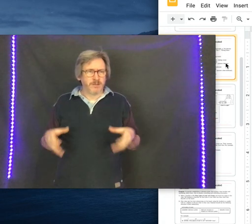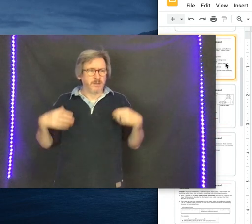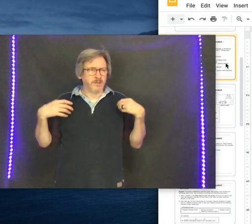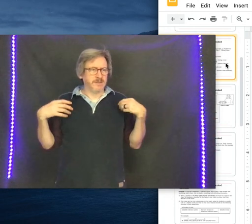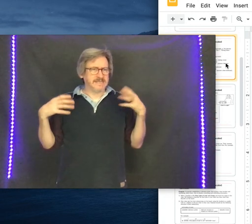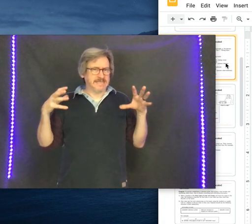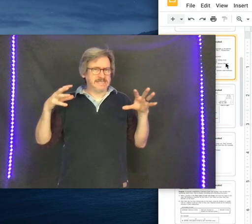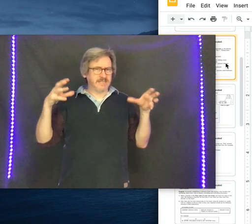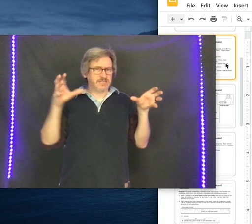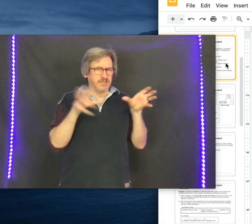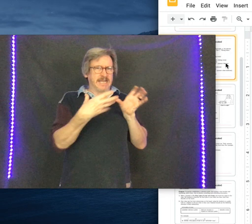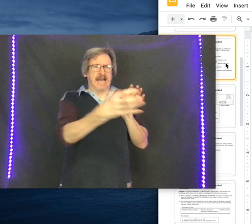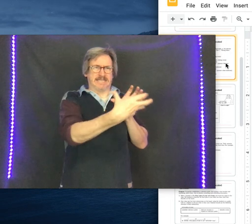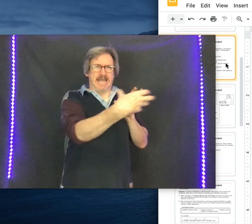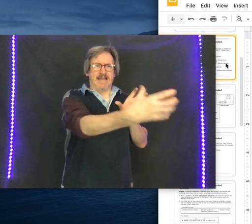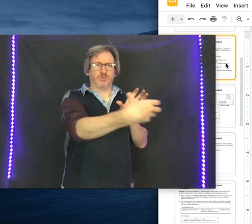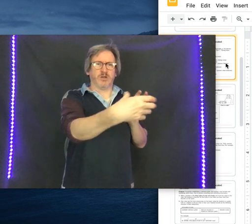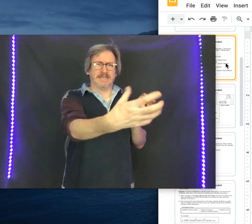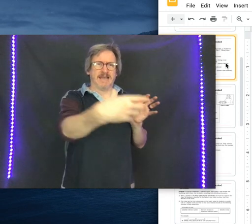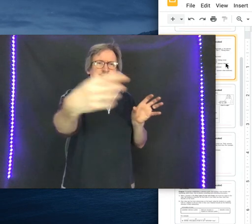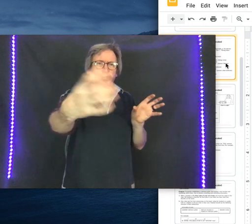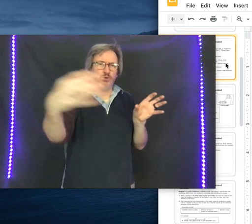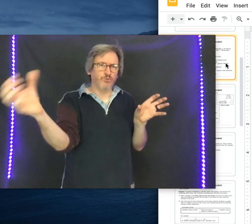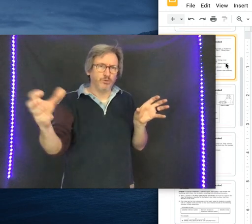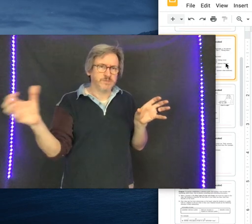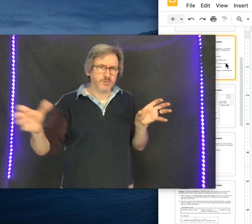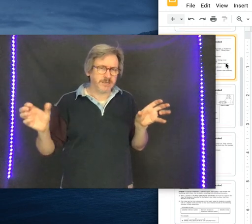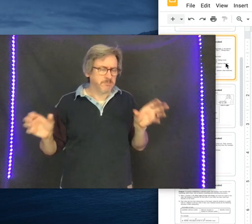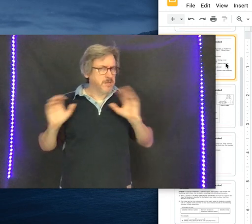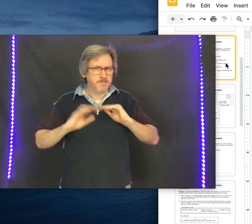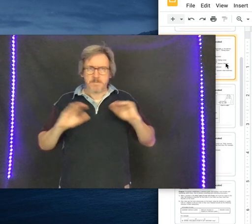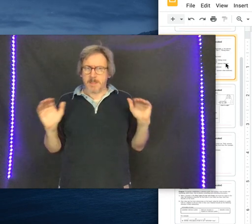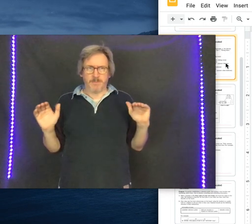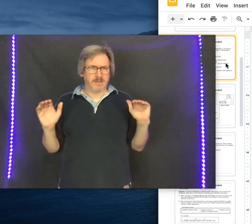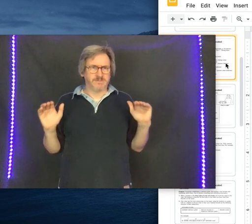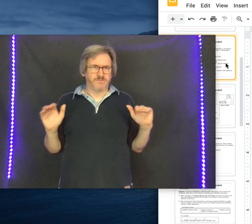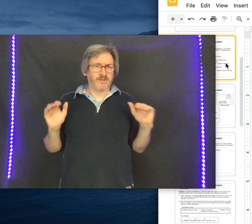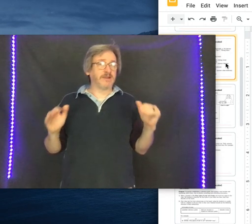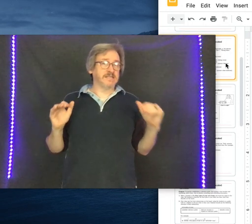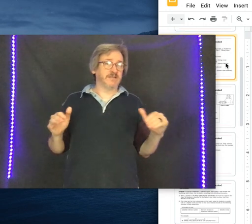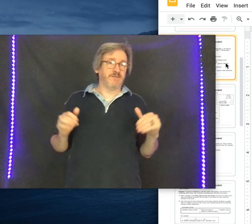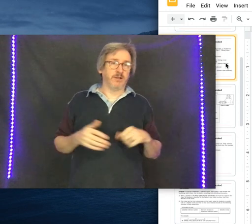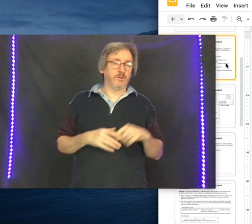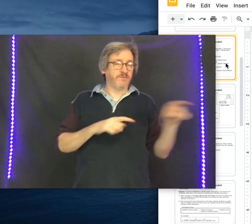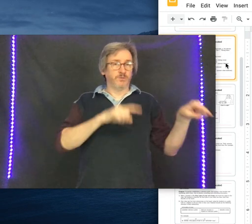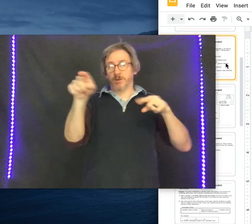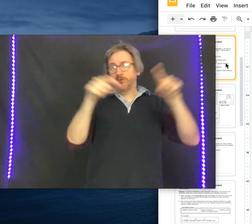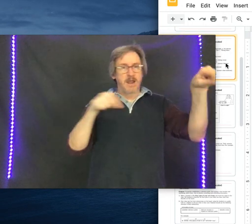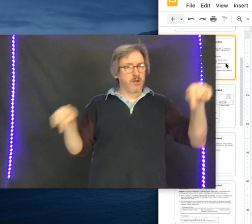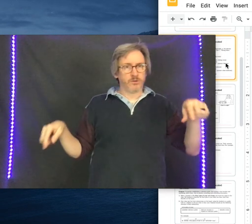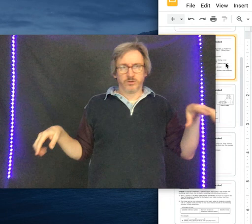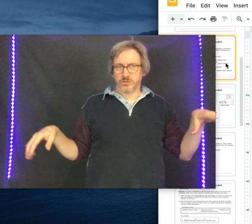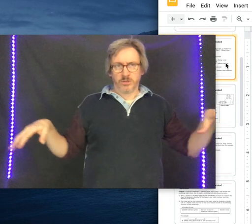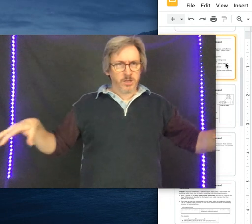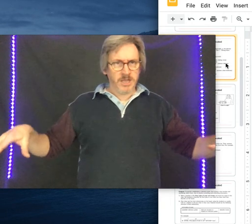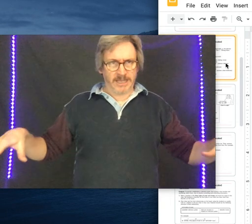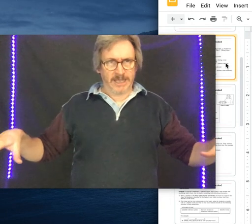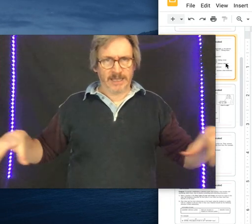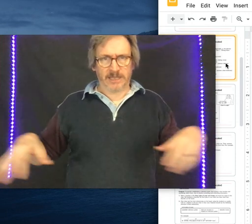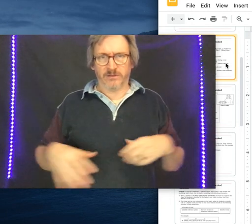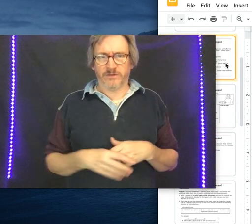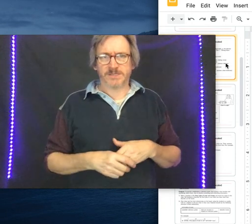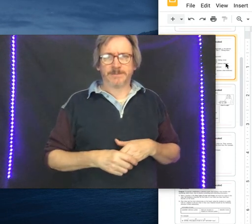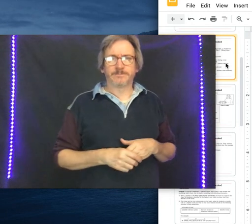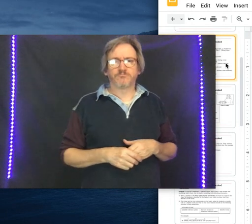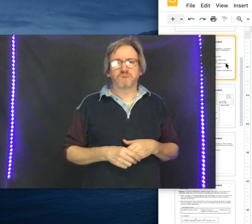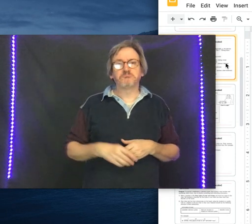path that's easy to attach, we're attaching new rooms to it, it becomes very easy to follow. If you jump around, it can